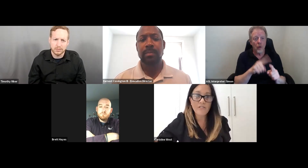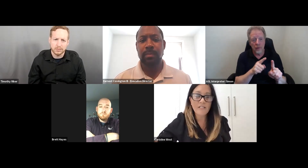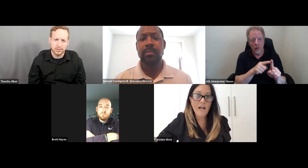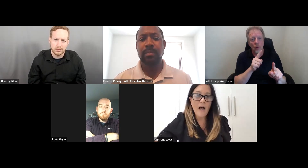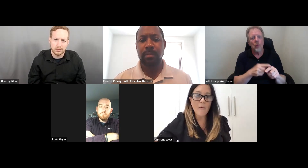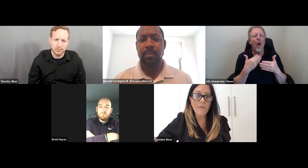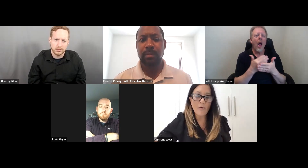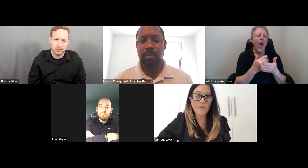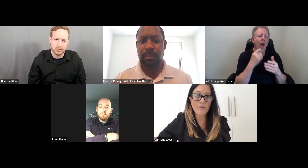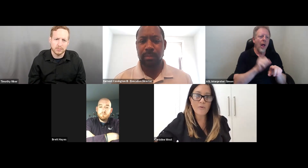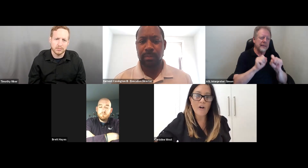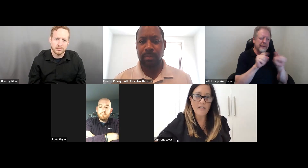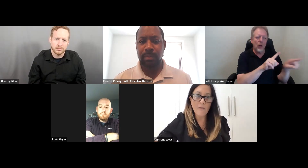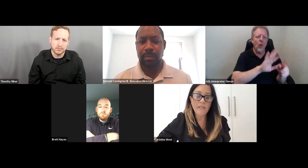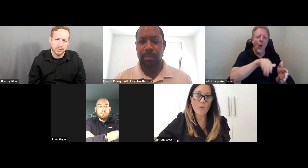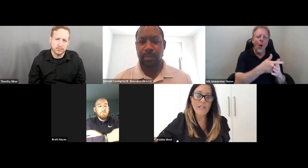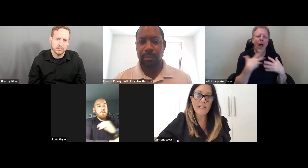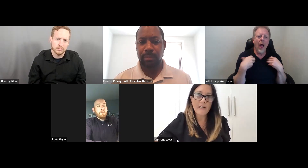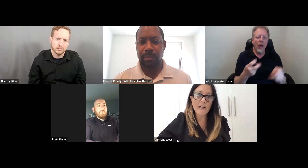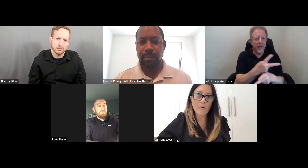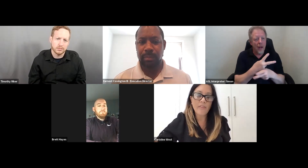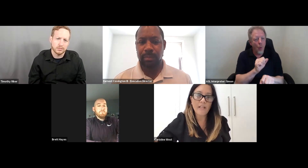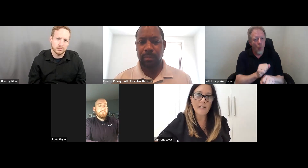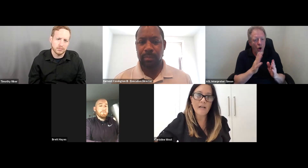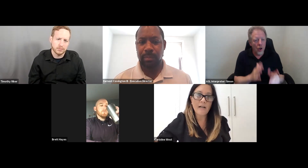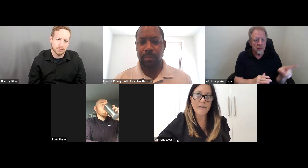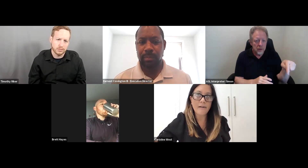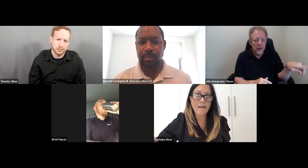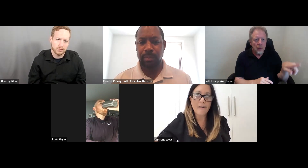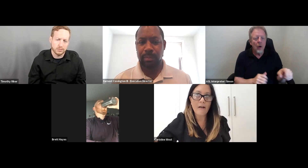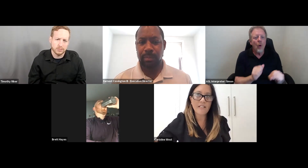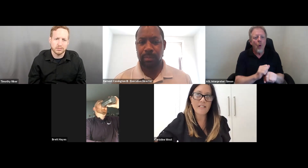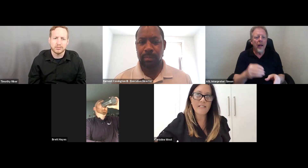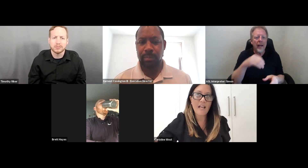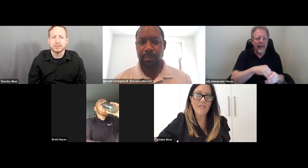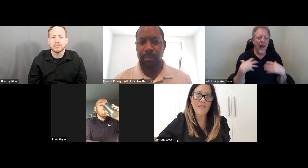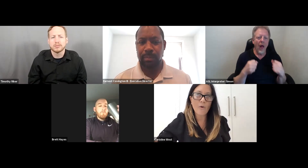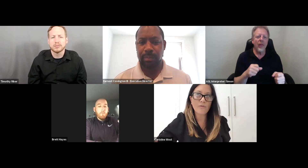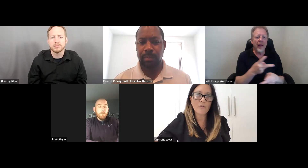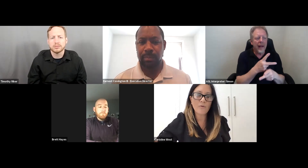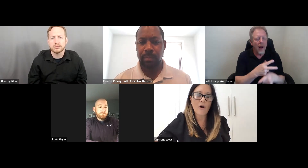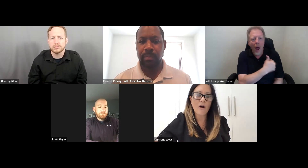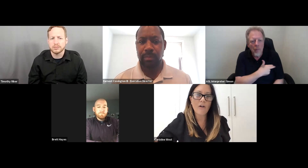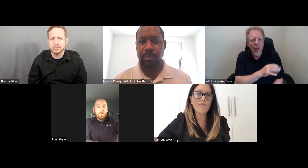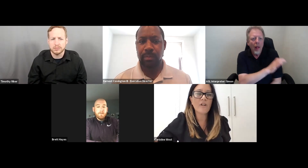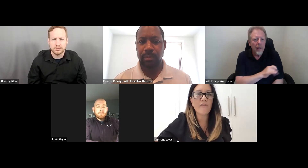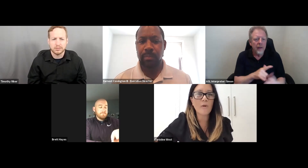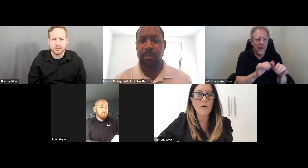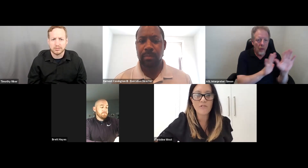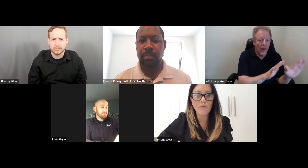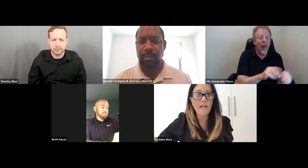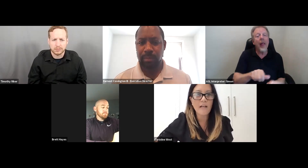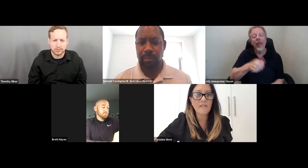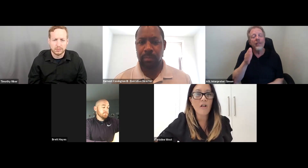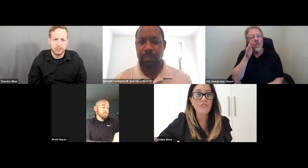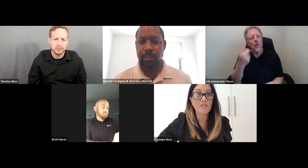healthcare workers, those who are incumbent working within healthcare facilities, and those who are future